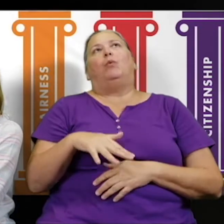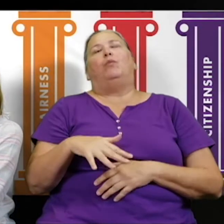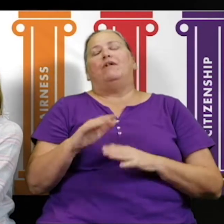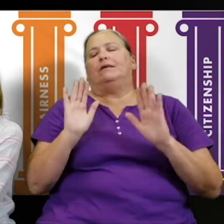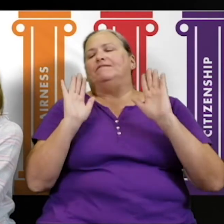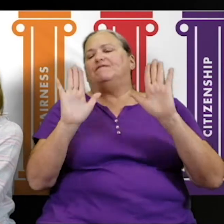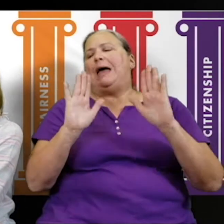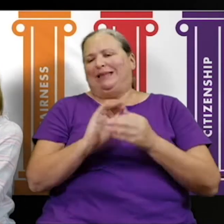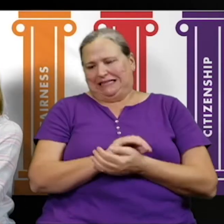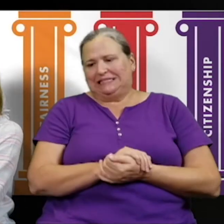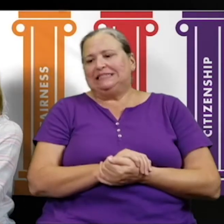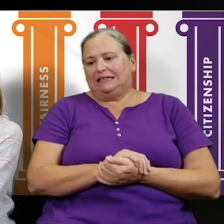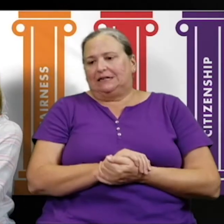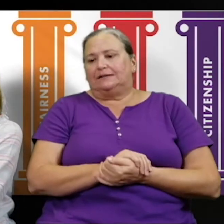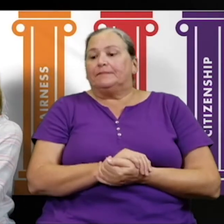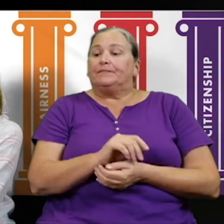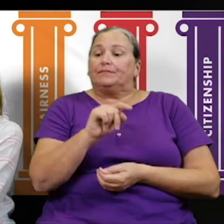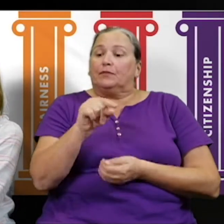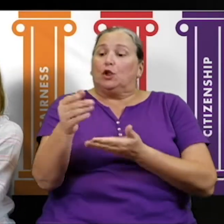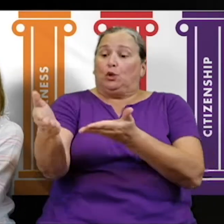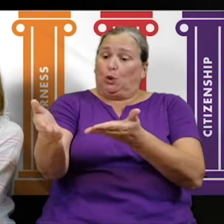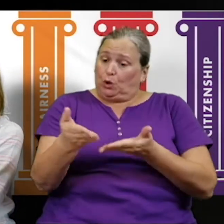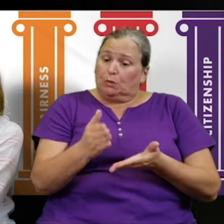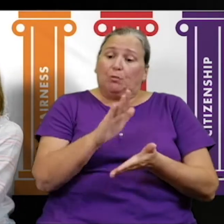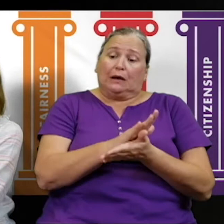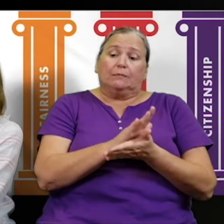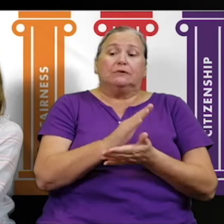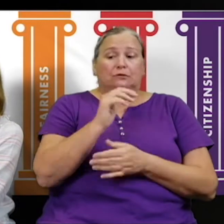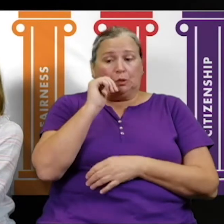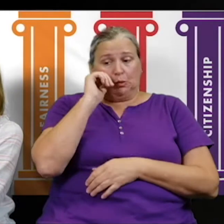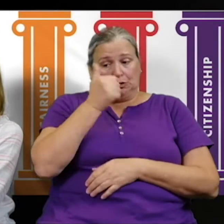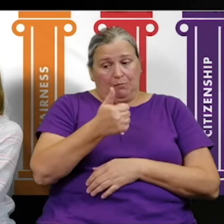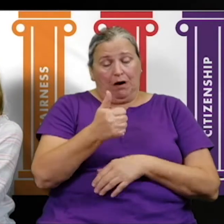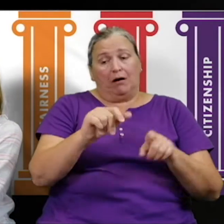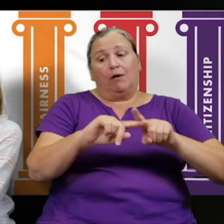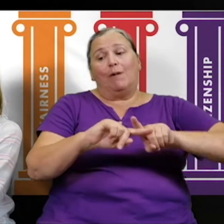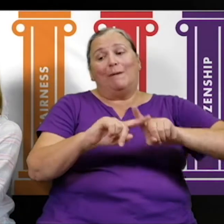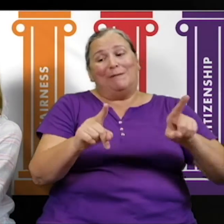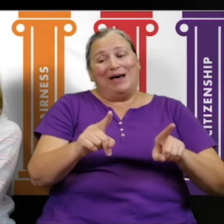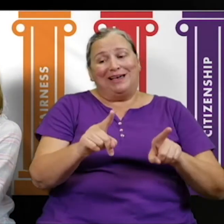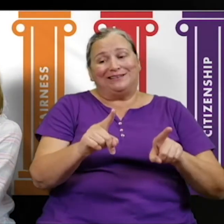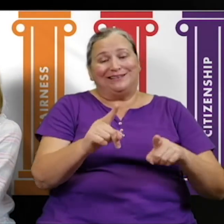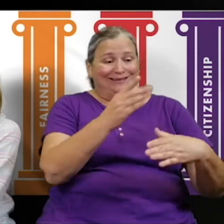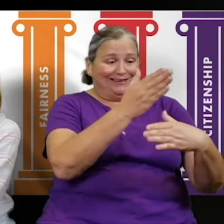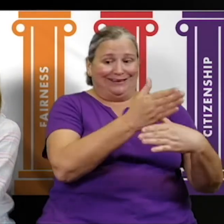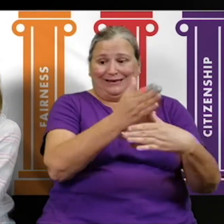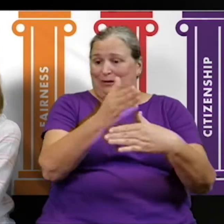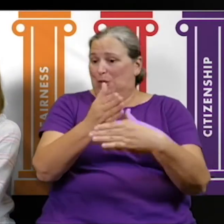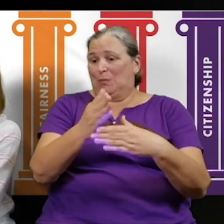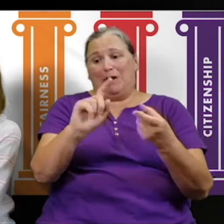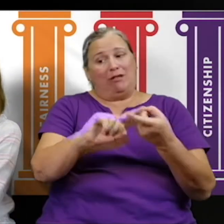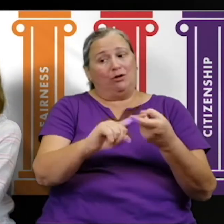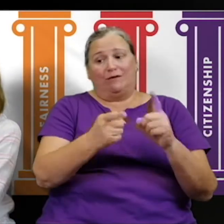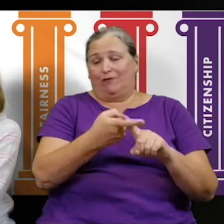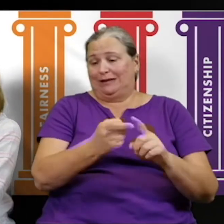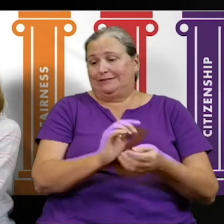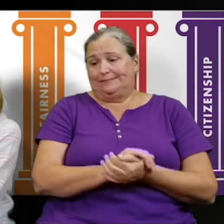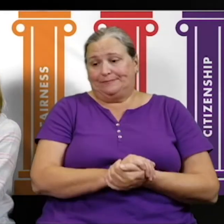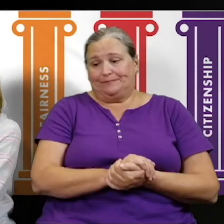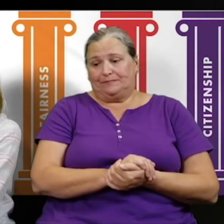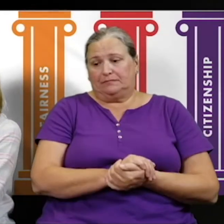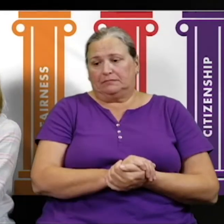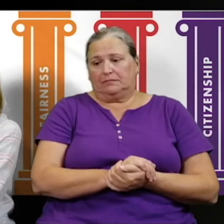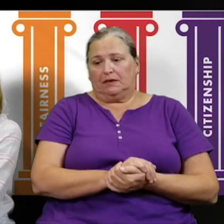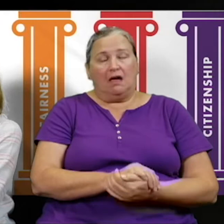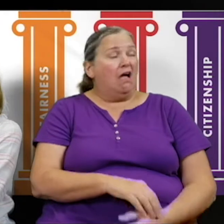absolutely fabulous. You may bring them back to school as long as you don't disturb the rest of the class."